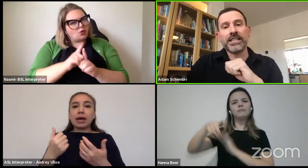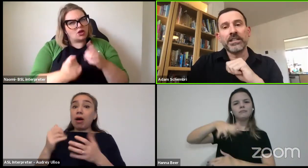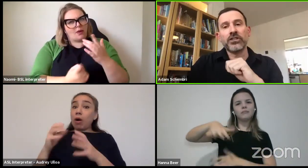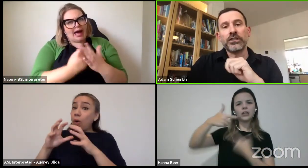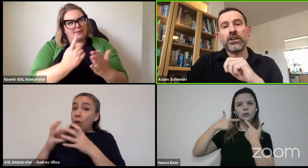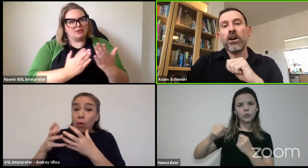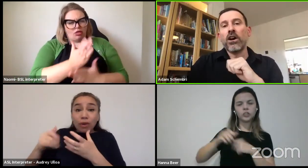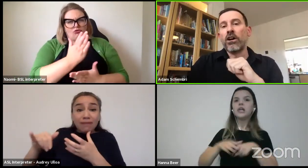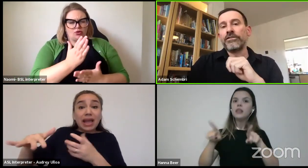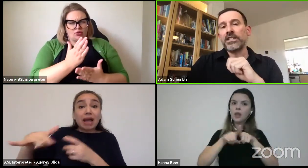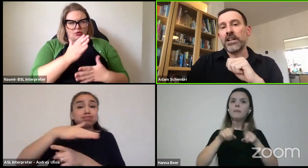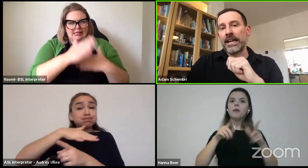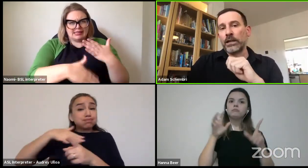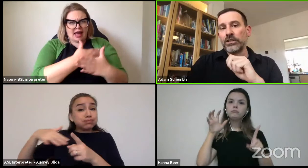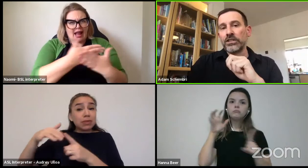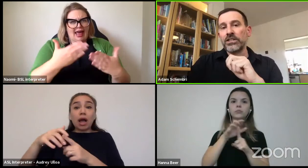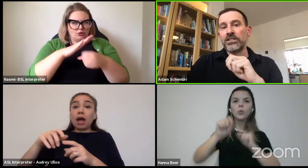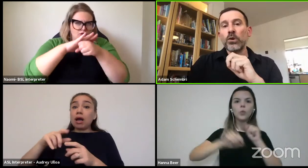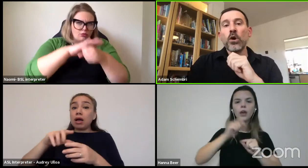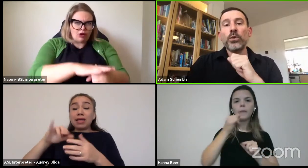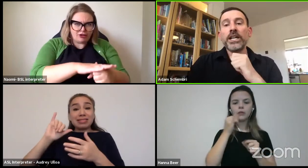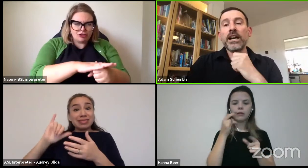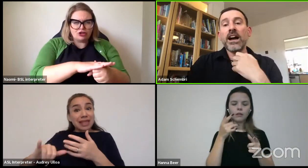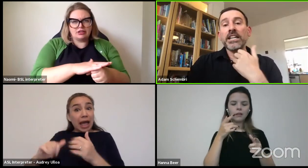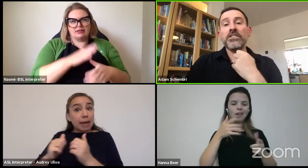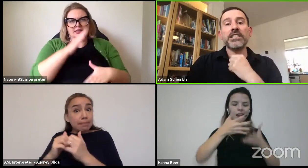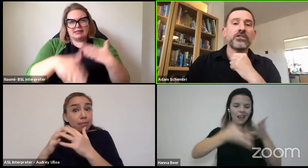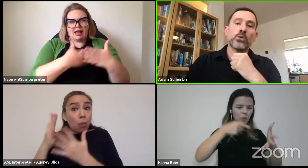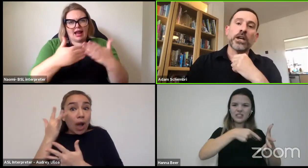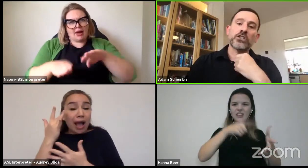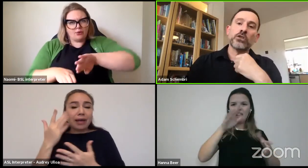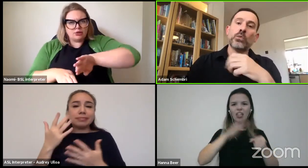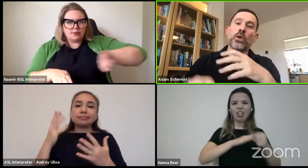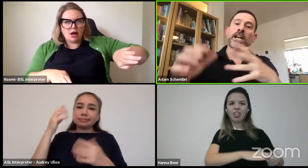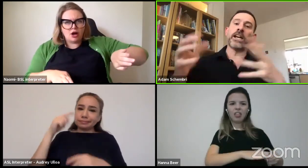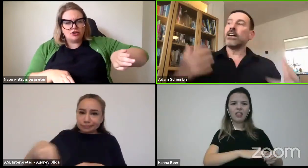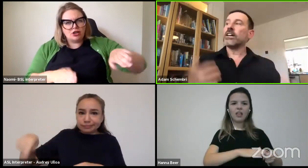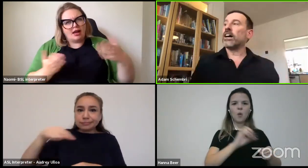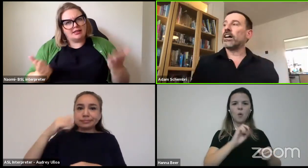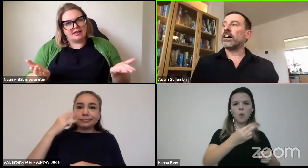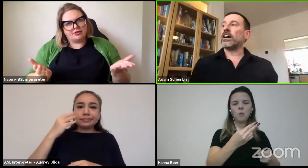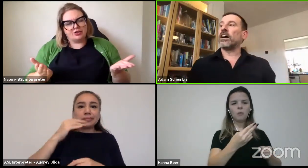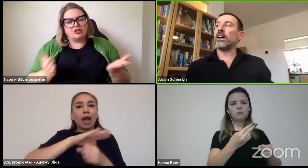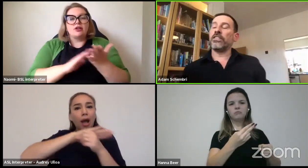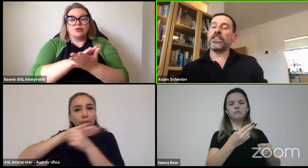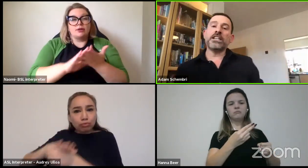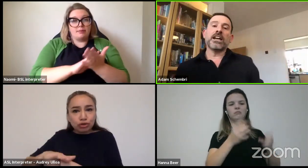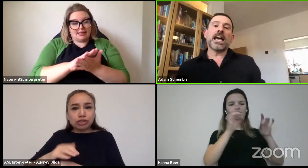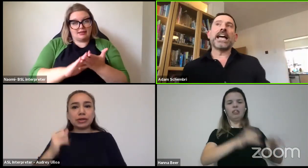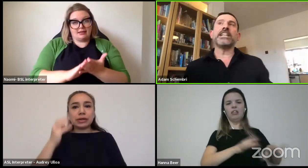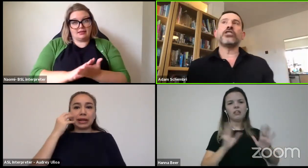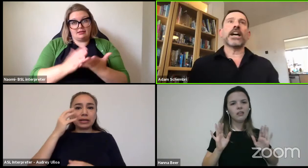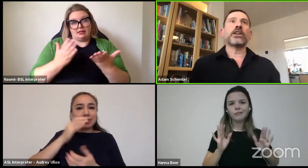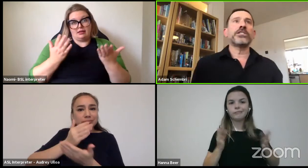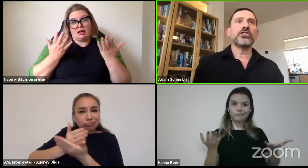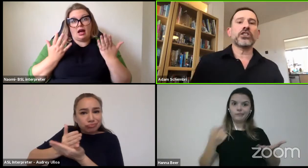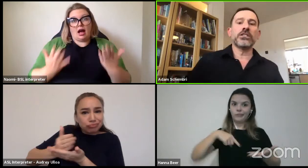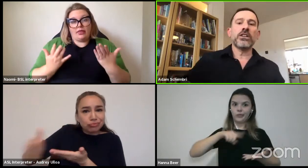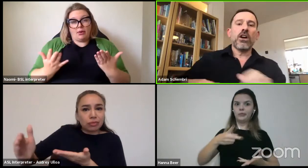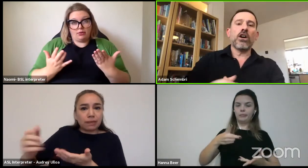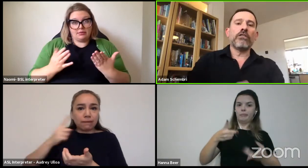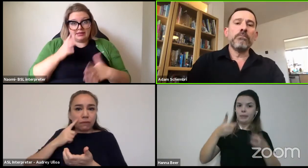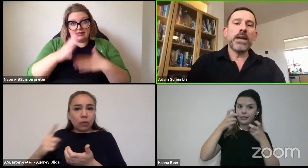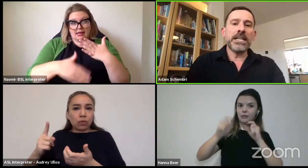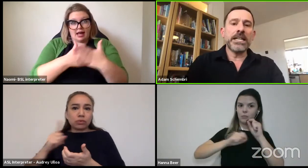marginalization of sign languages. So we are in this situation where the age of